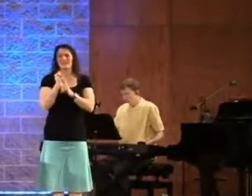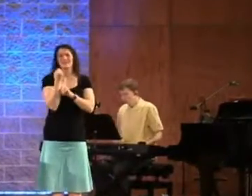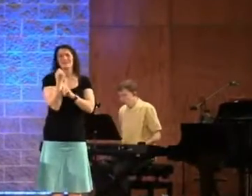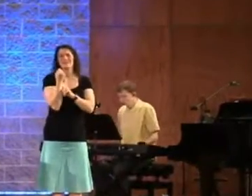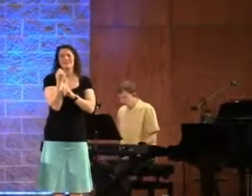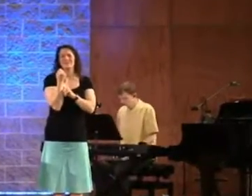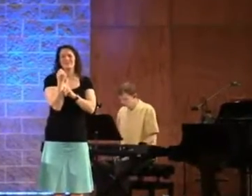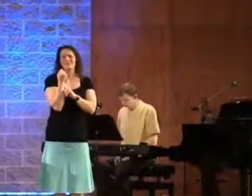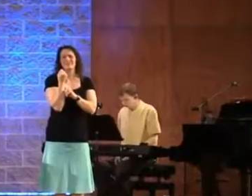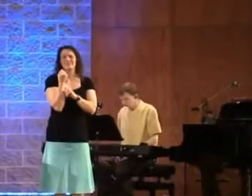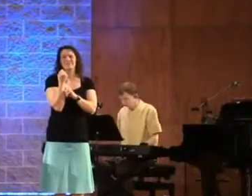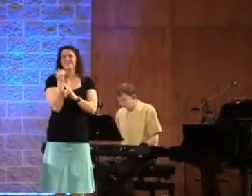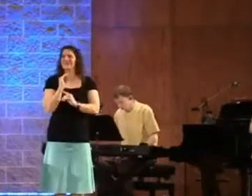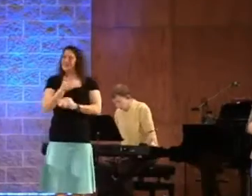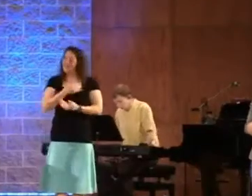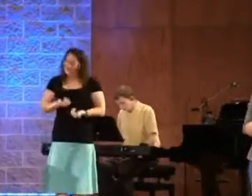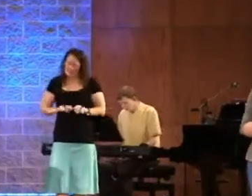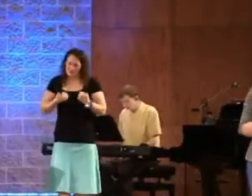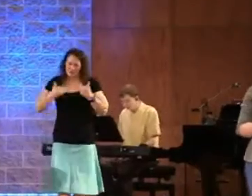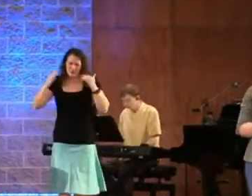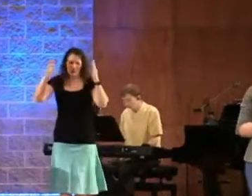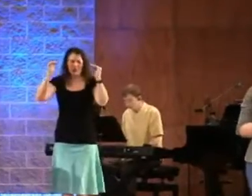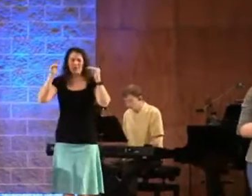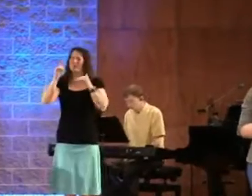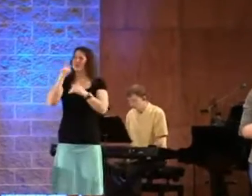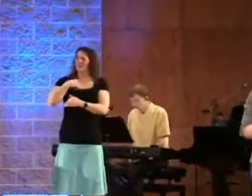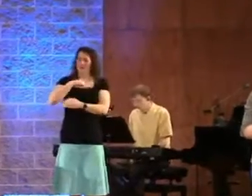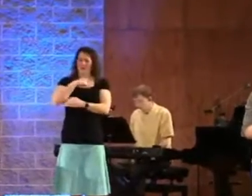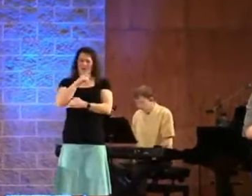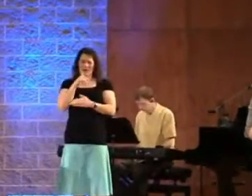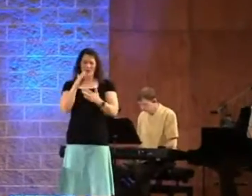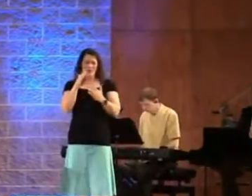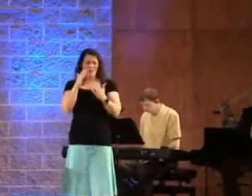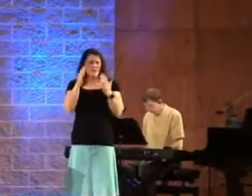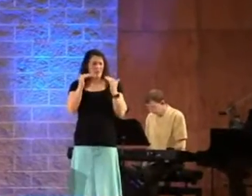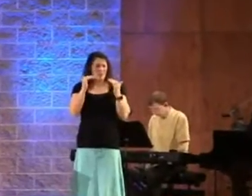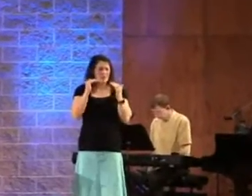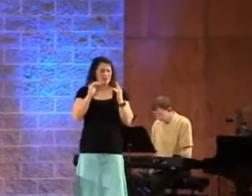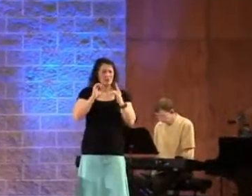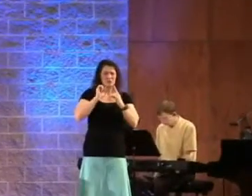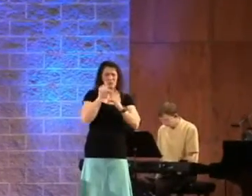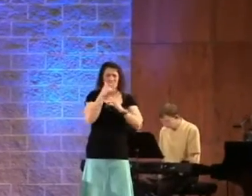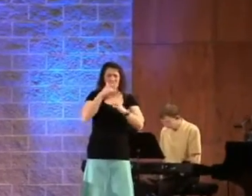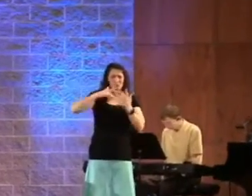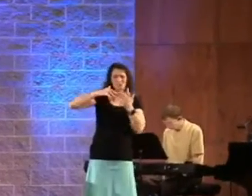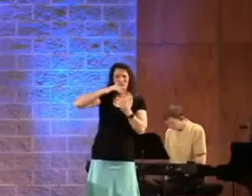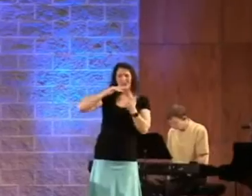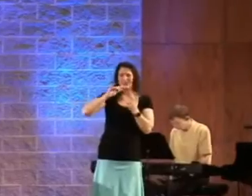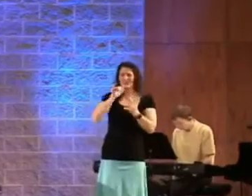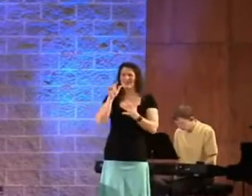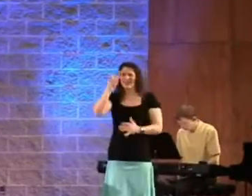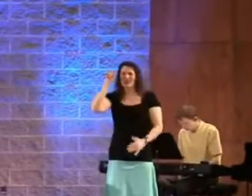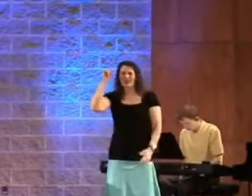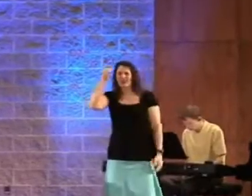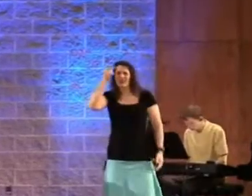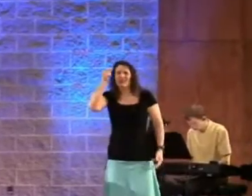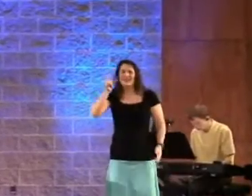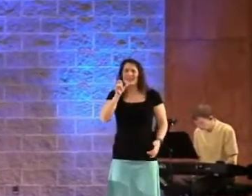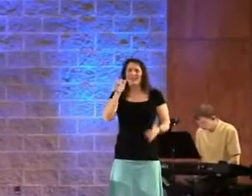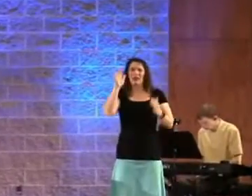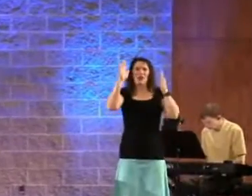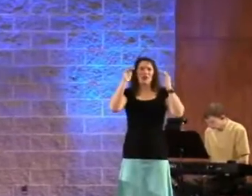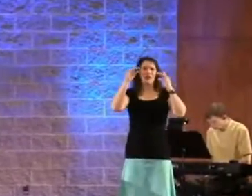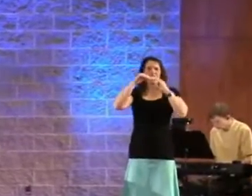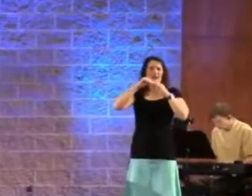hope. God, we do not hope in social interaction. We do not hope in government. We do not hope, God, in our own